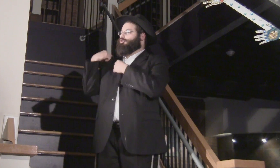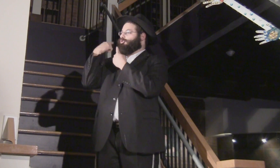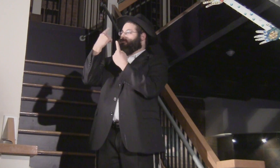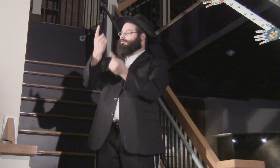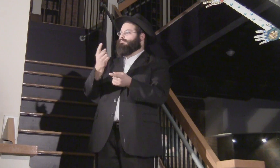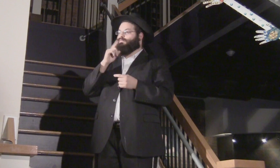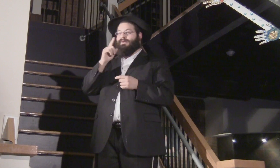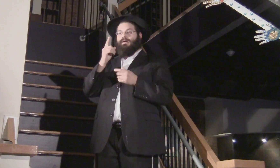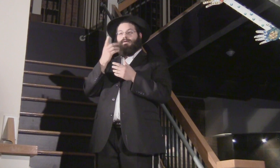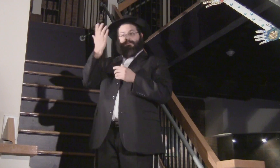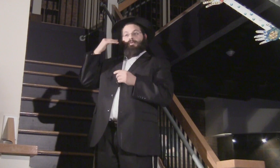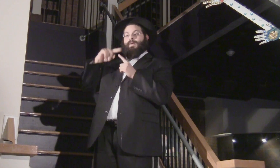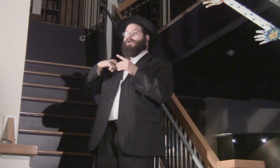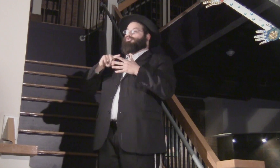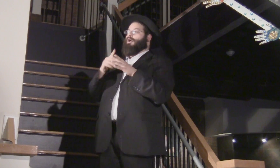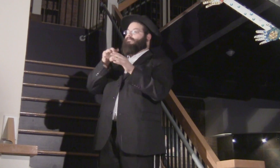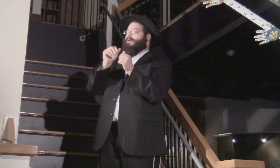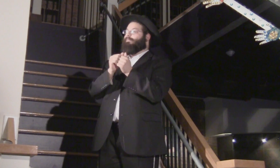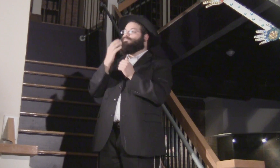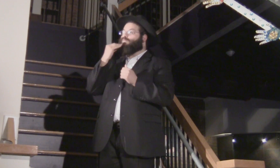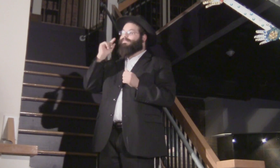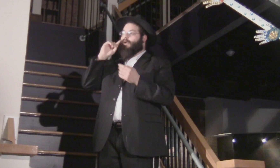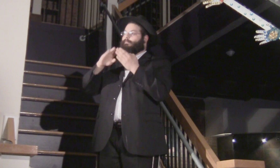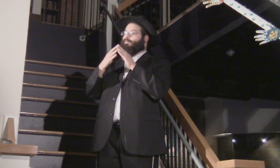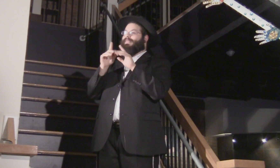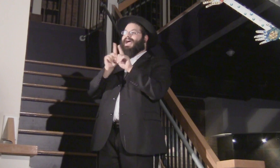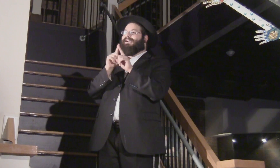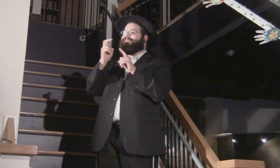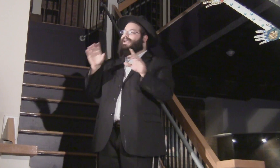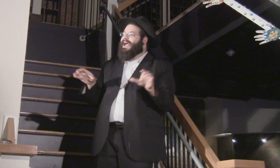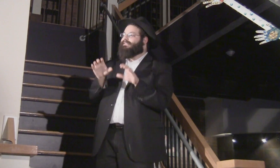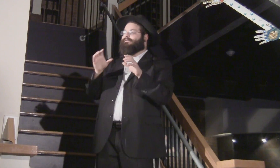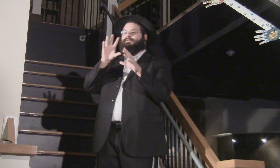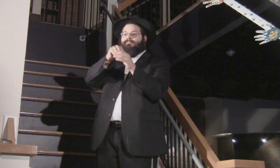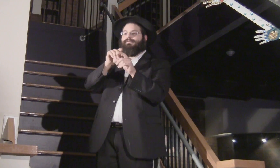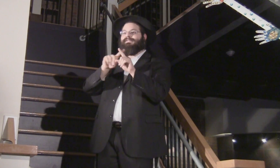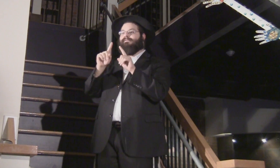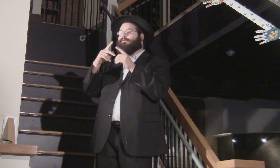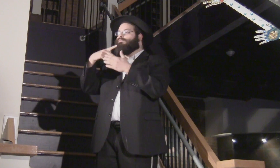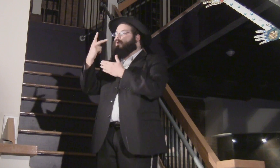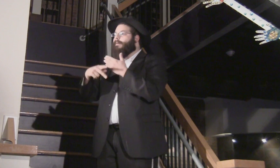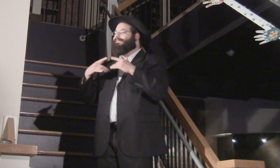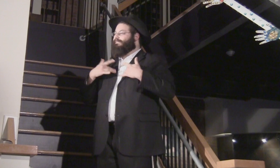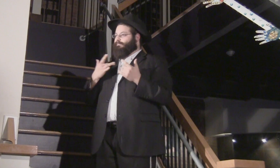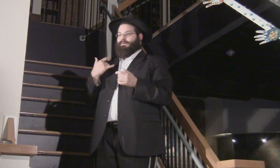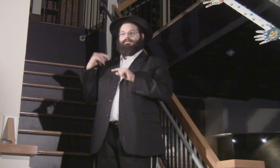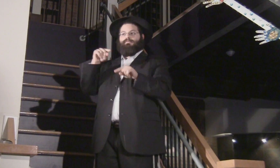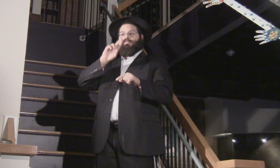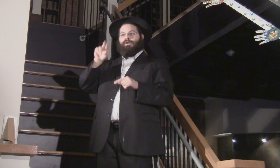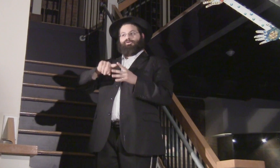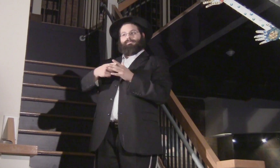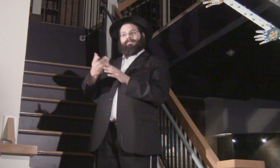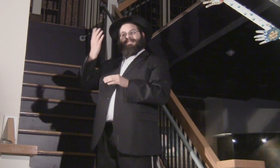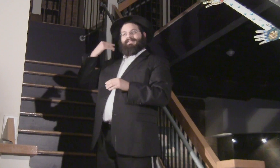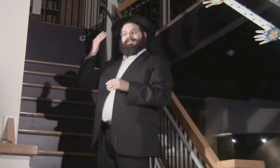town. I've been coming here for 5 years. When I started this, with these activities and everything with the Jewish deaf community here